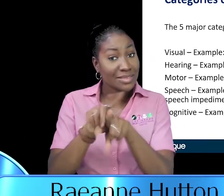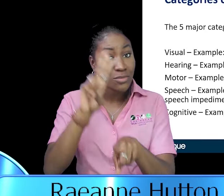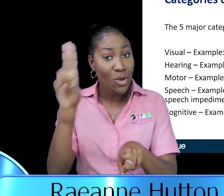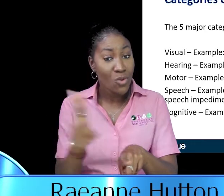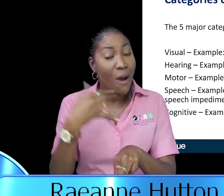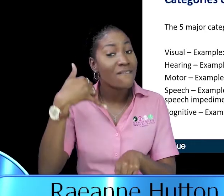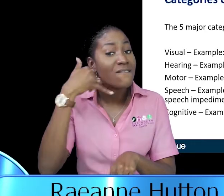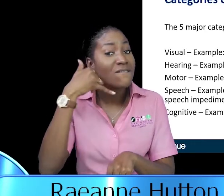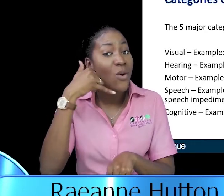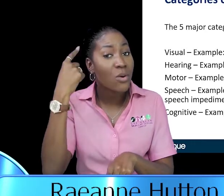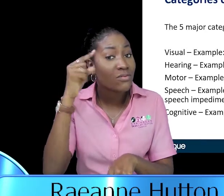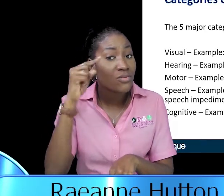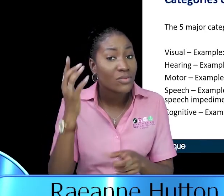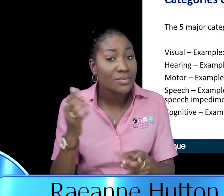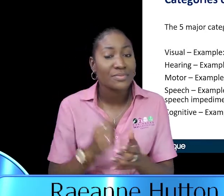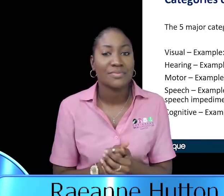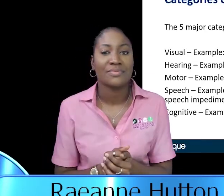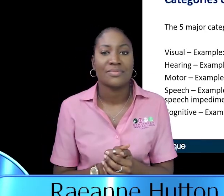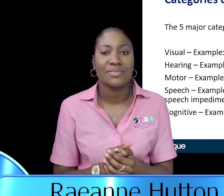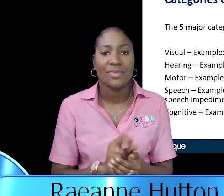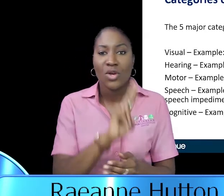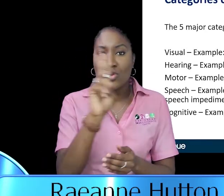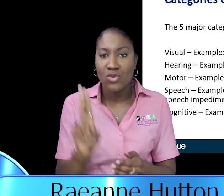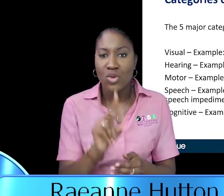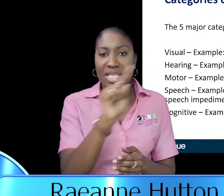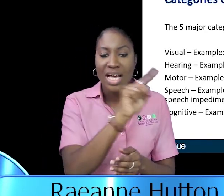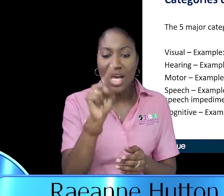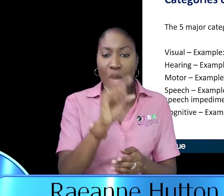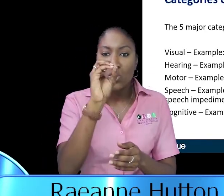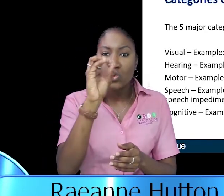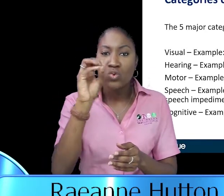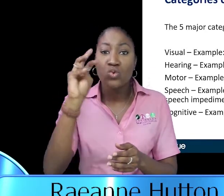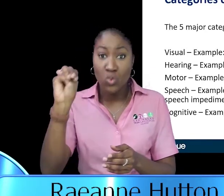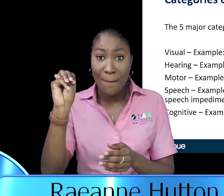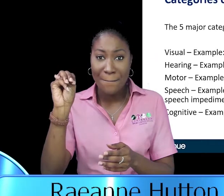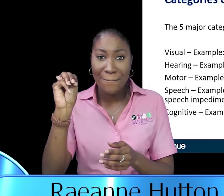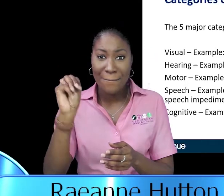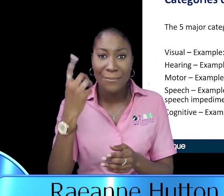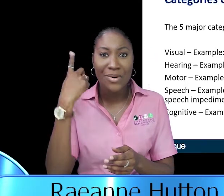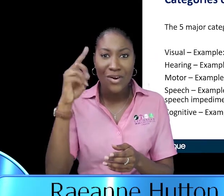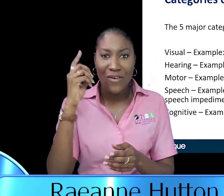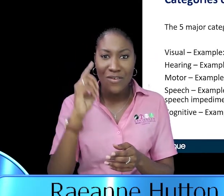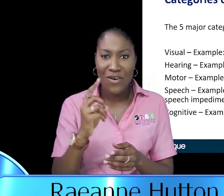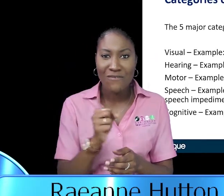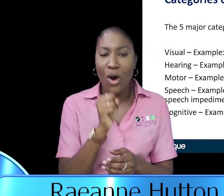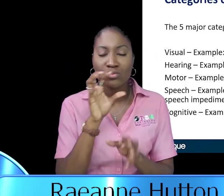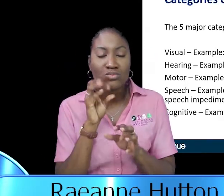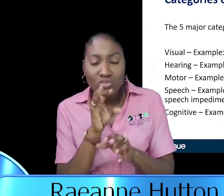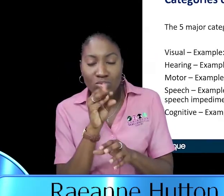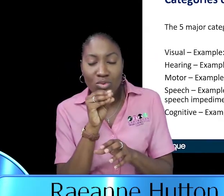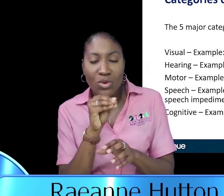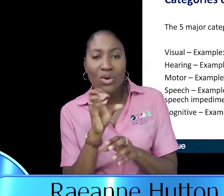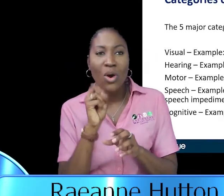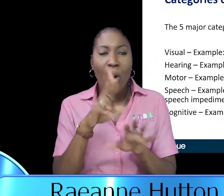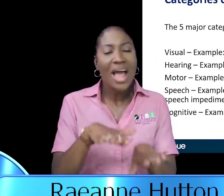mobile phone to use the Zoom app to be able to mute and unmute my